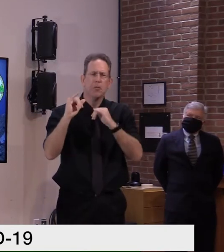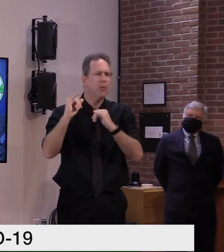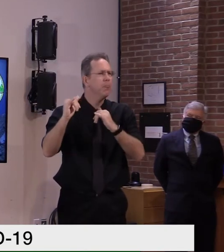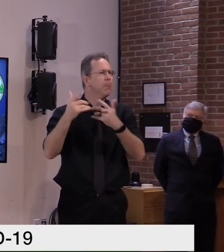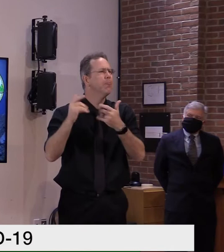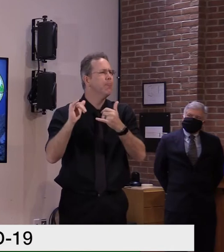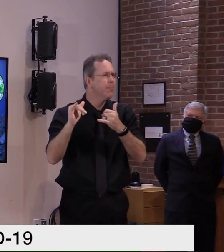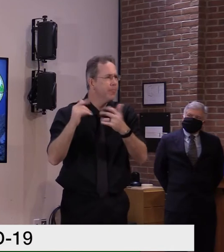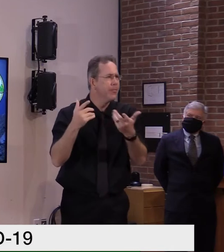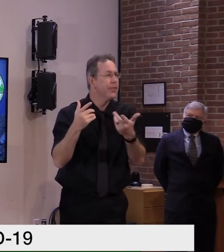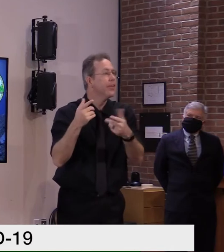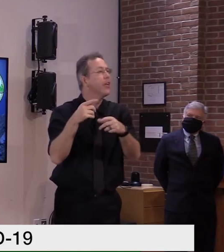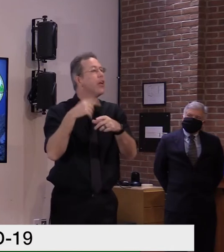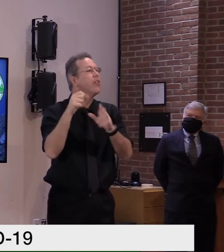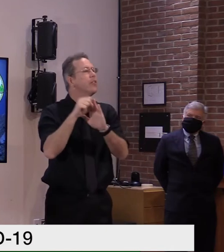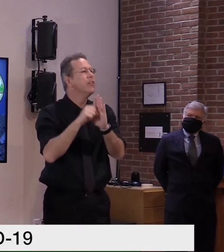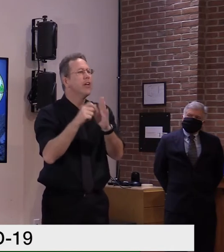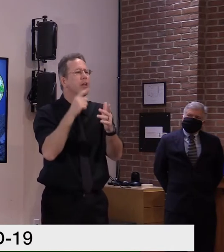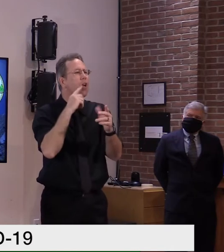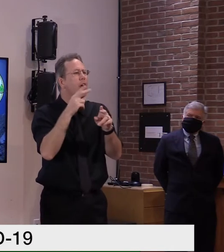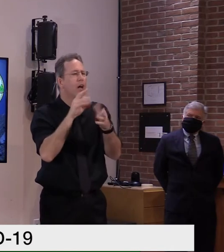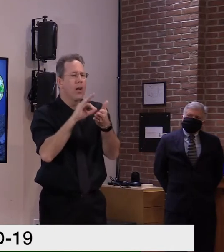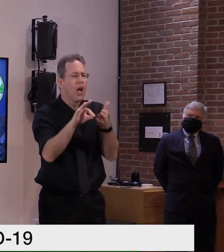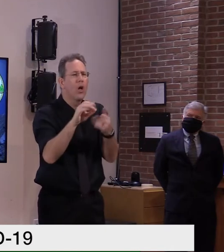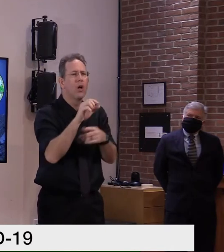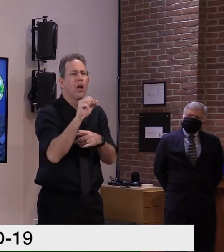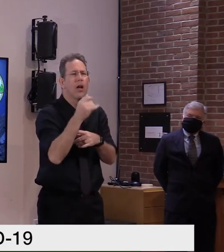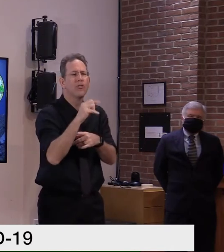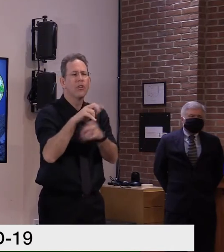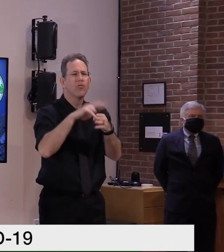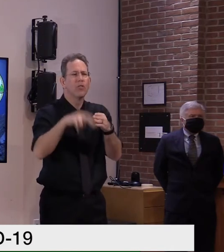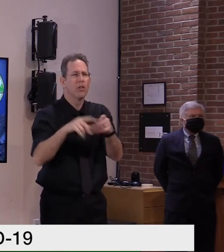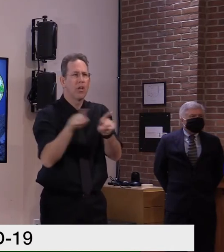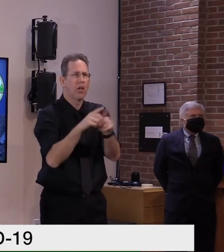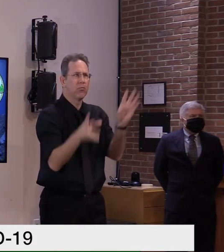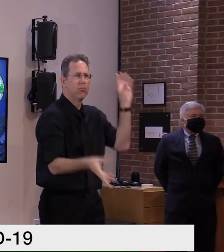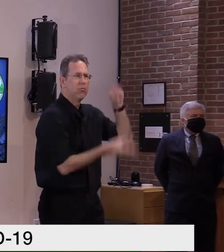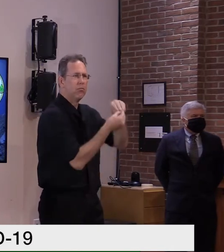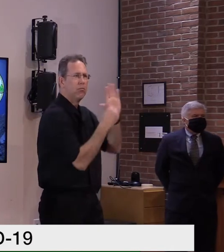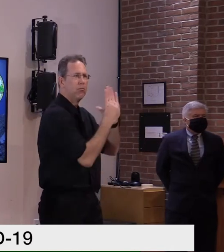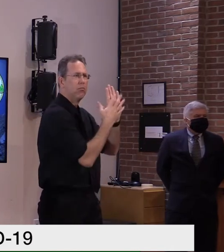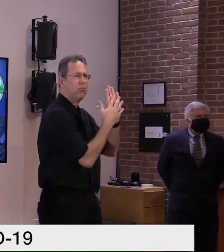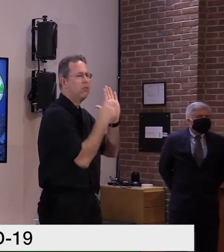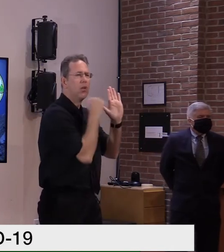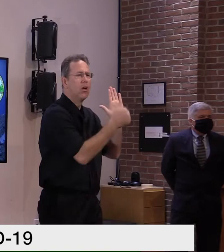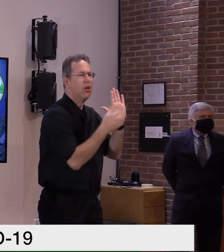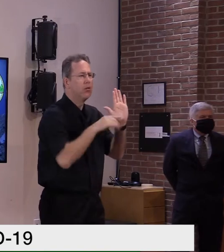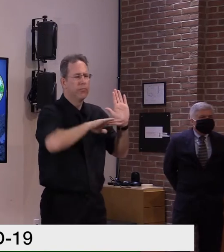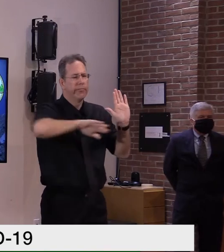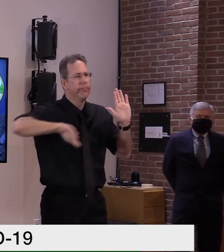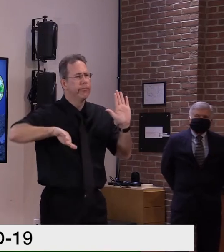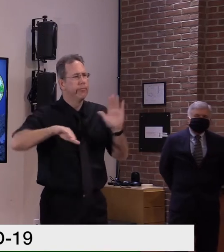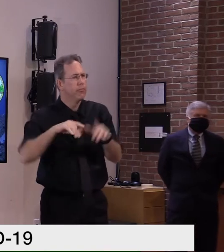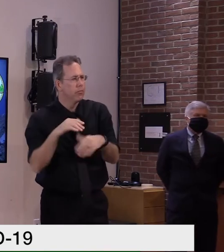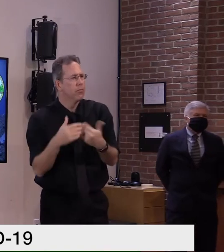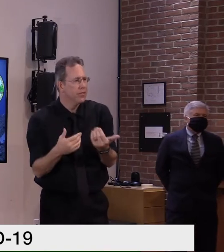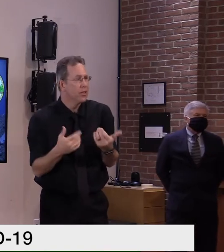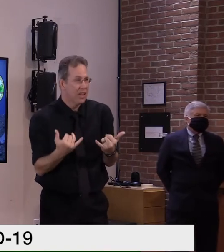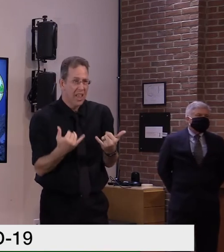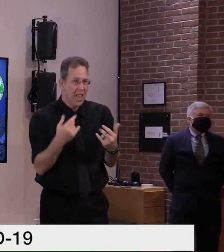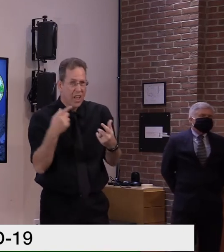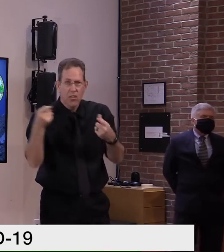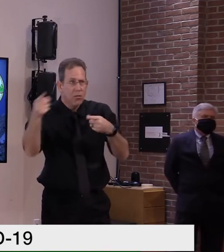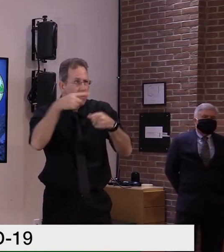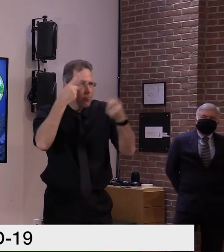these cases before, that we've all kind of in unison decided that this would be an appropriate maneuver now when the disease is so much